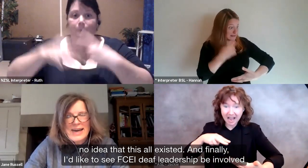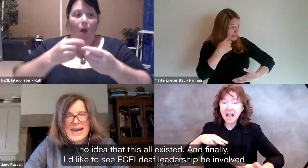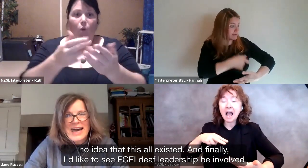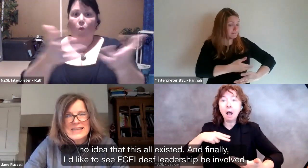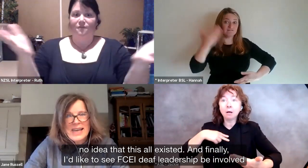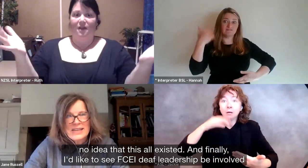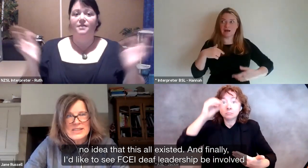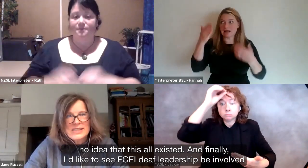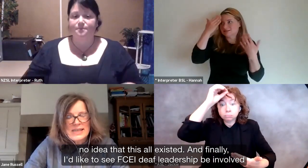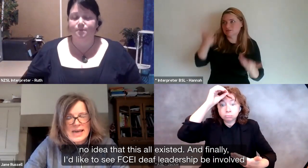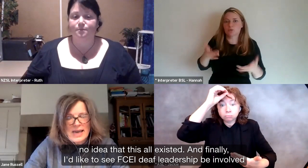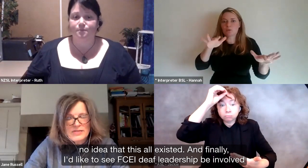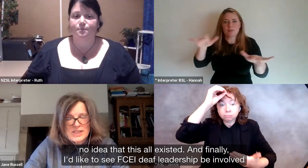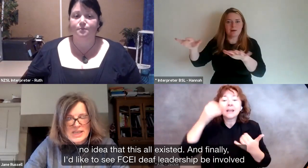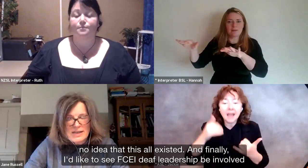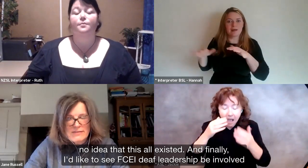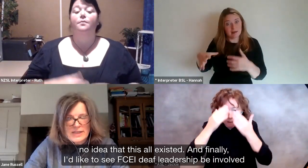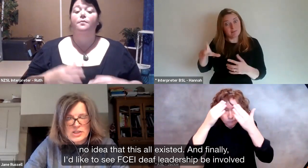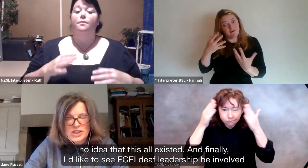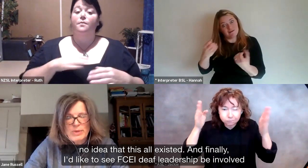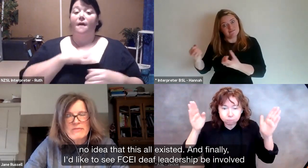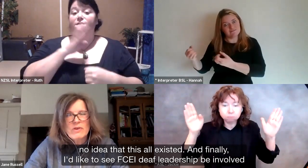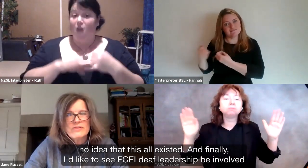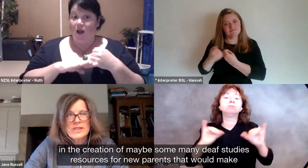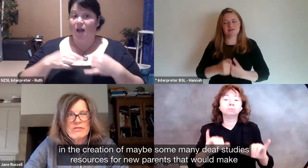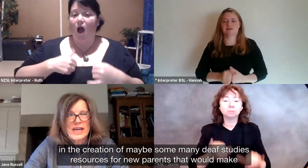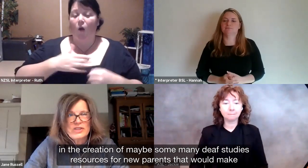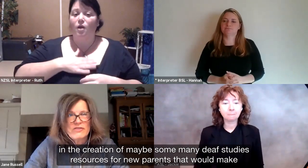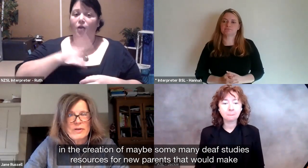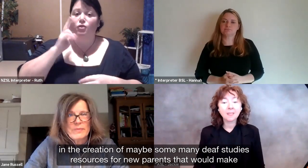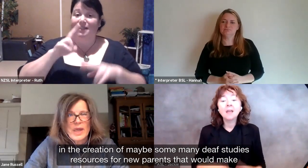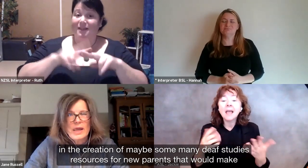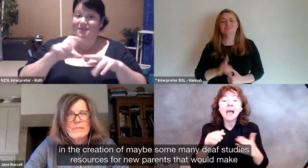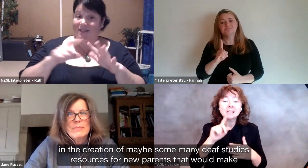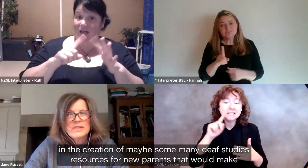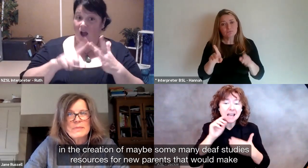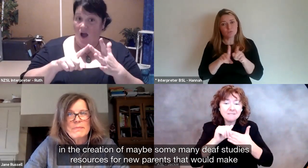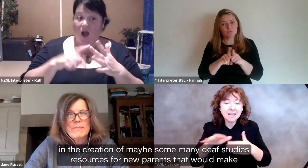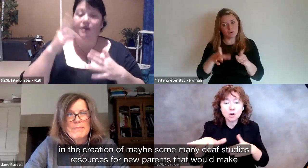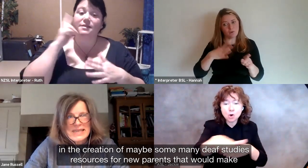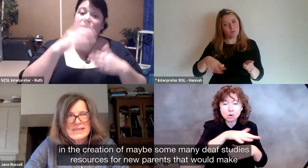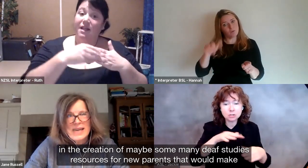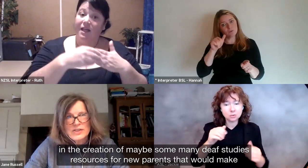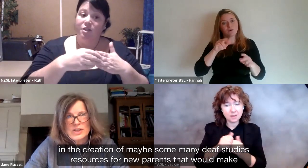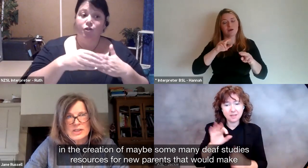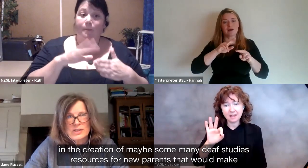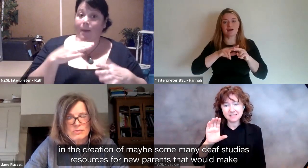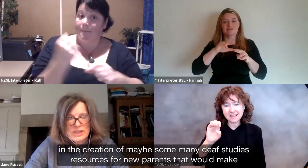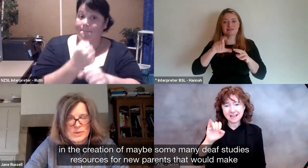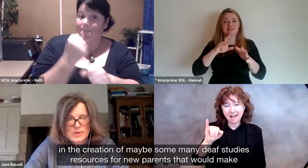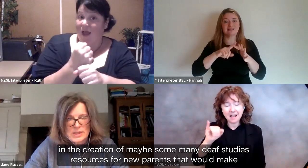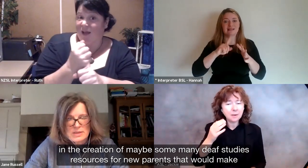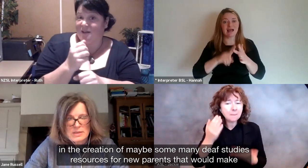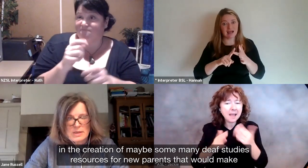finally, I'd like to see FCI, deaf leadership, be involved in the creation of maybe some mini deaf studies